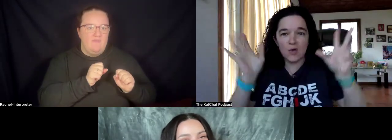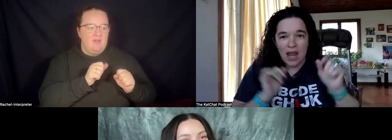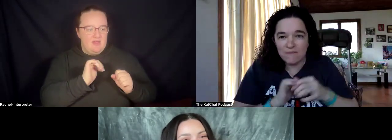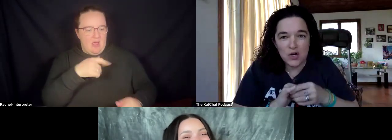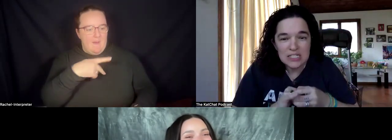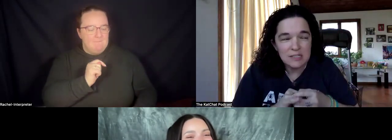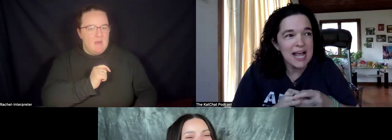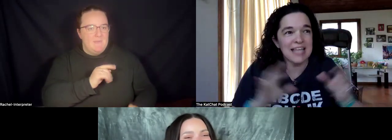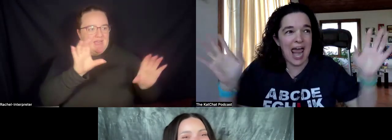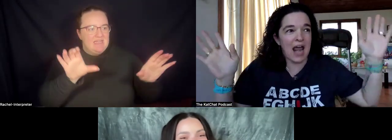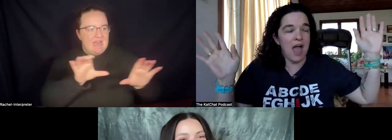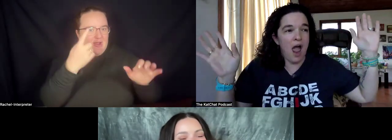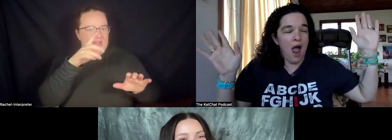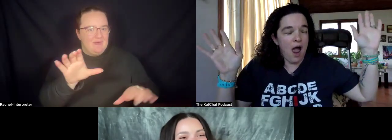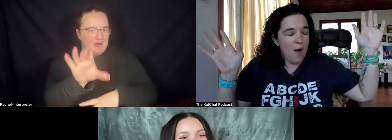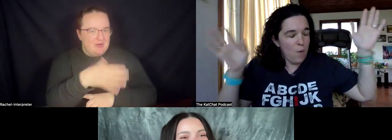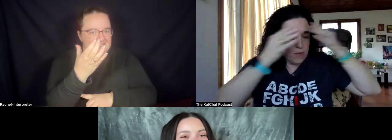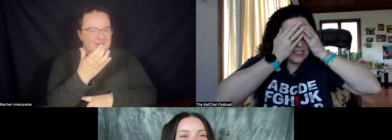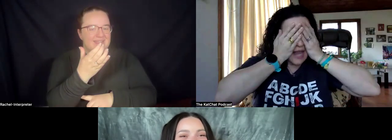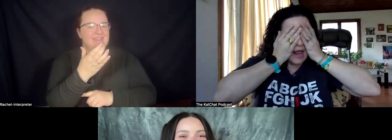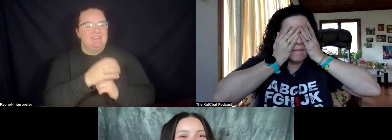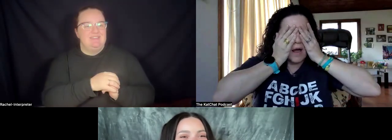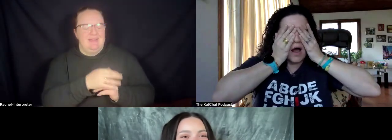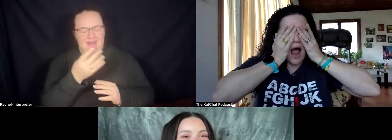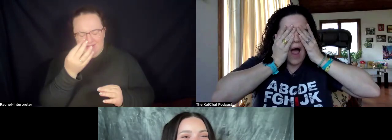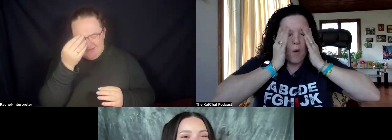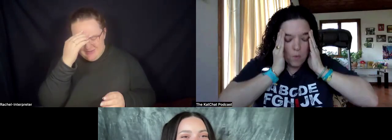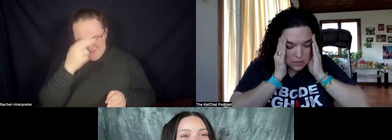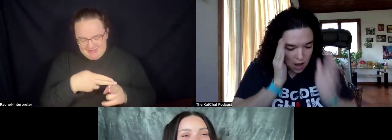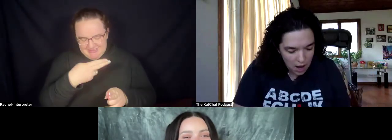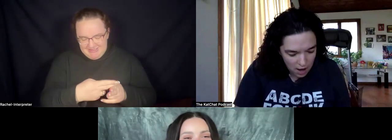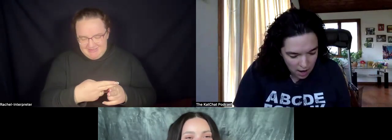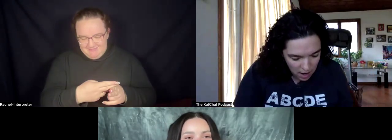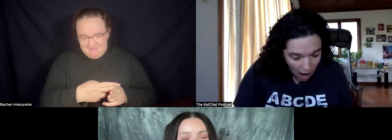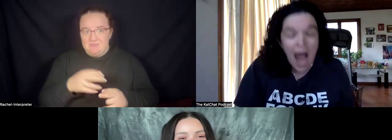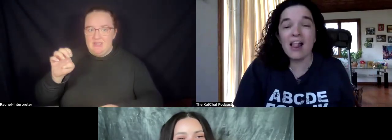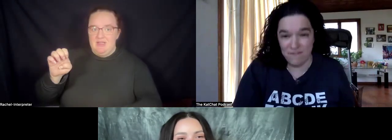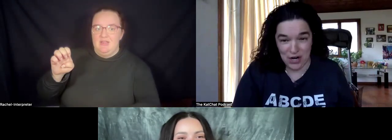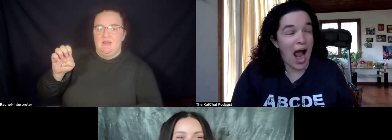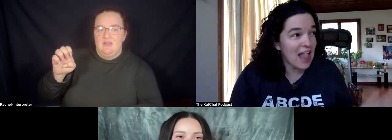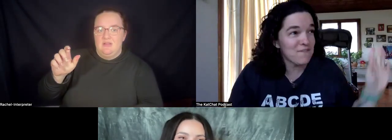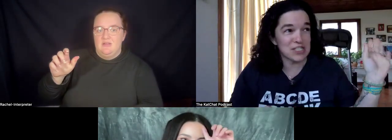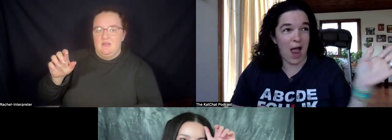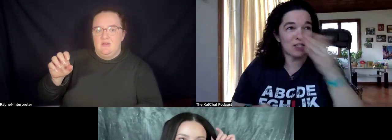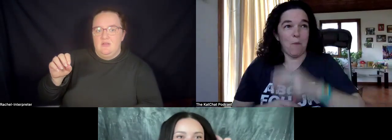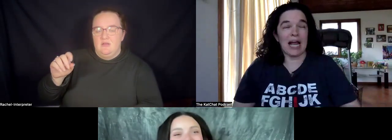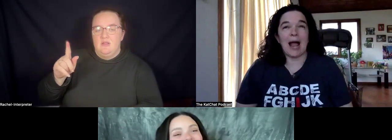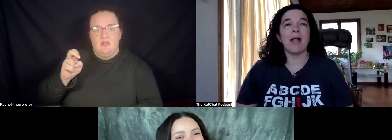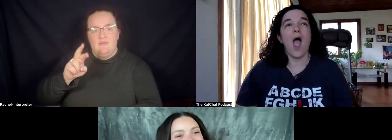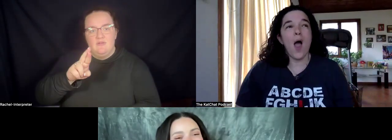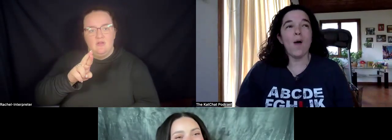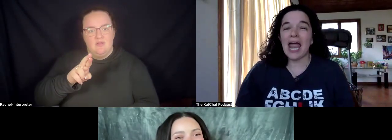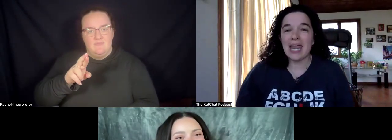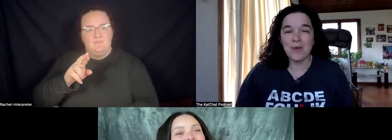apartment, decorate for Christmas, and what was his name? What was Olivier? the Oliver character right